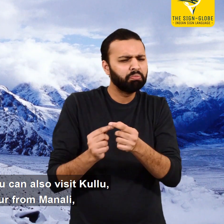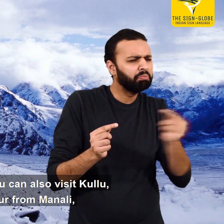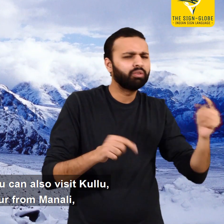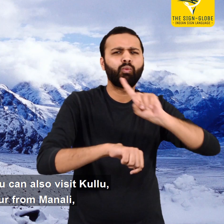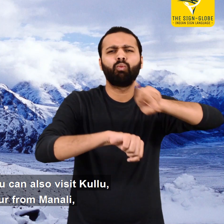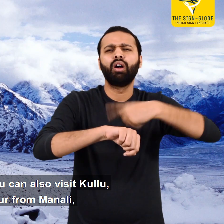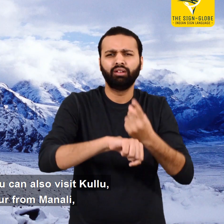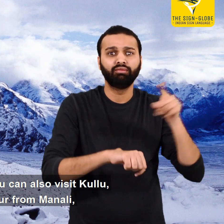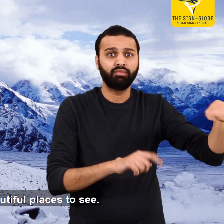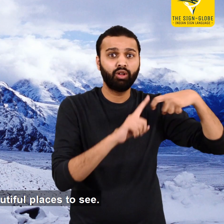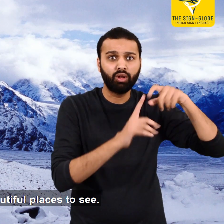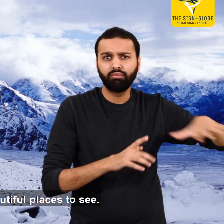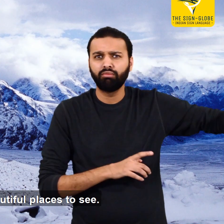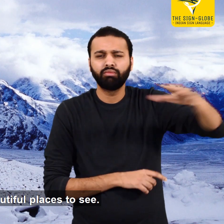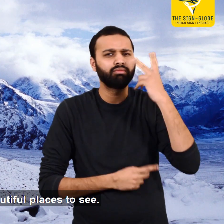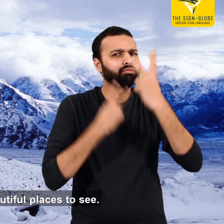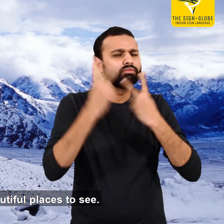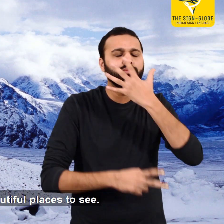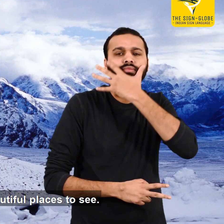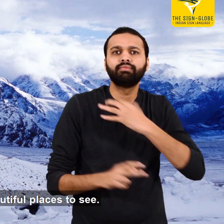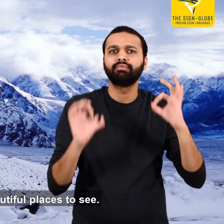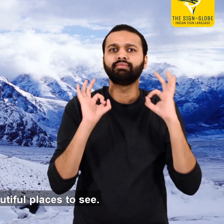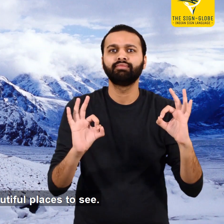where there are beautiful places to see.